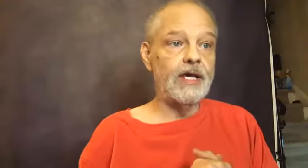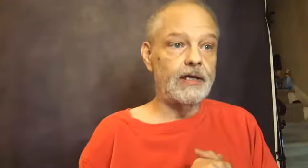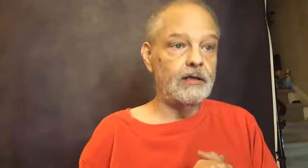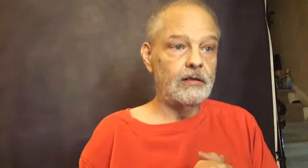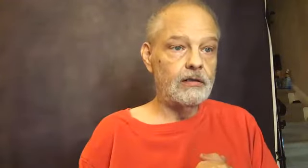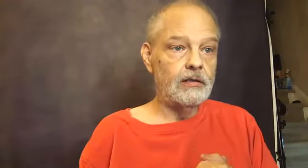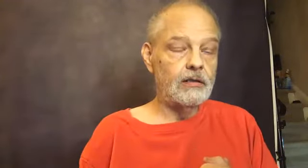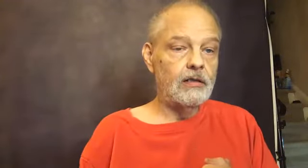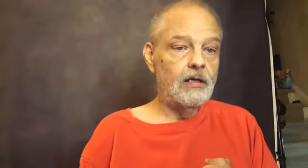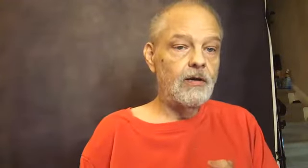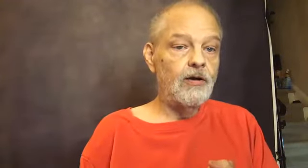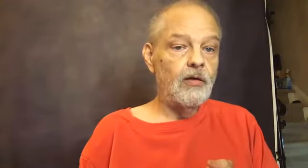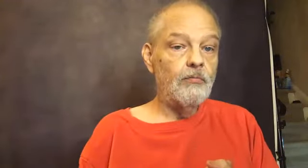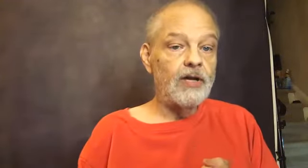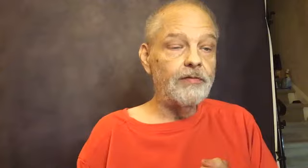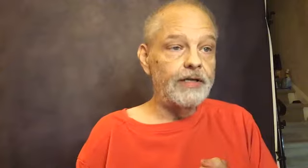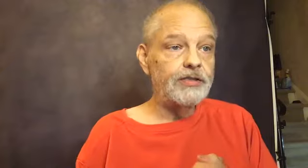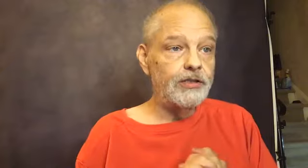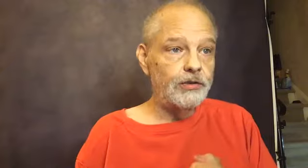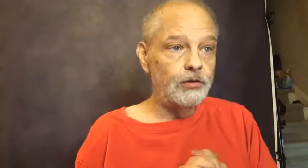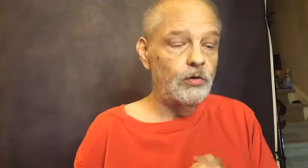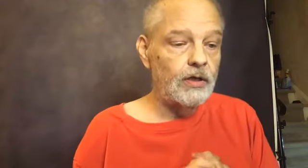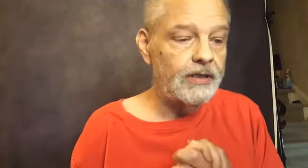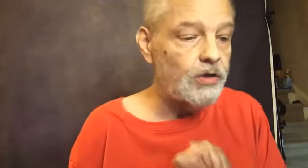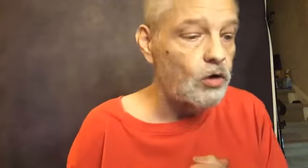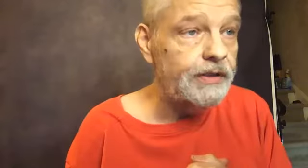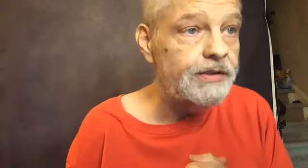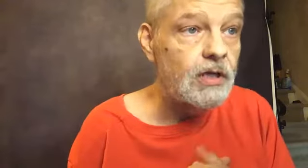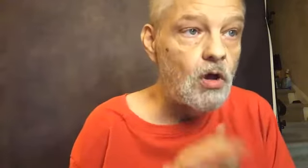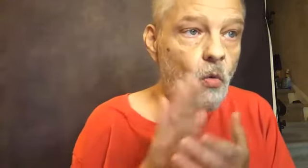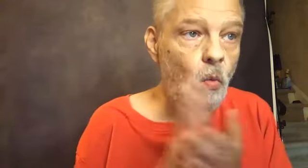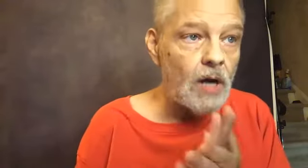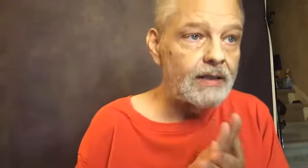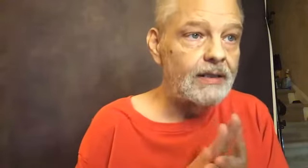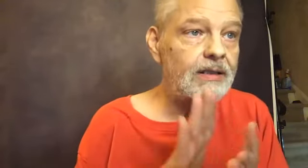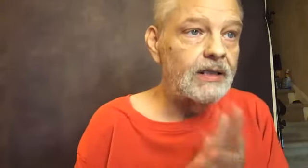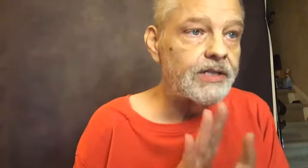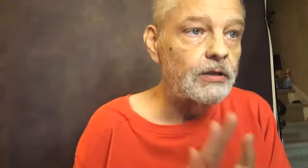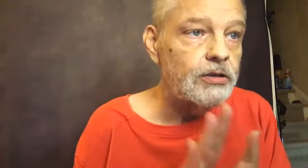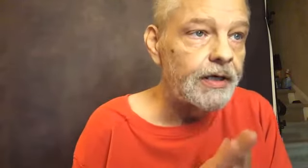say, my advice to you is always, what does it look like?